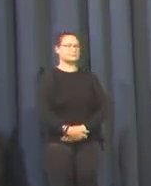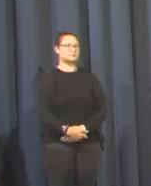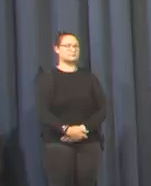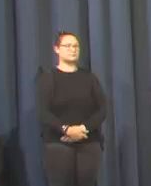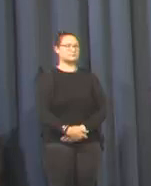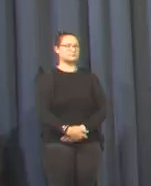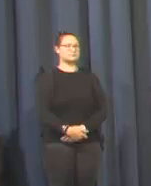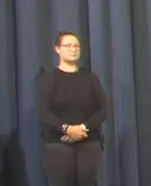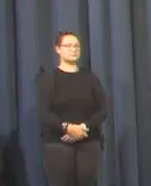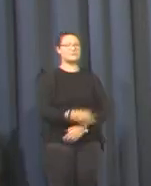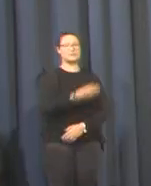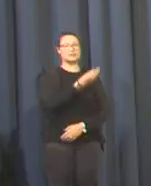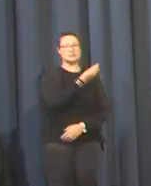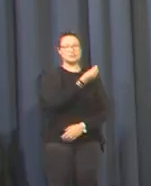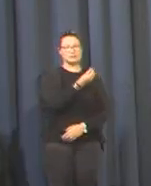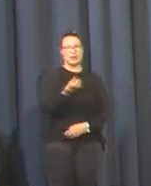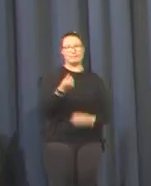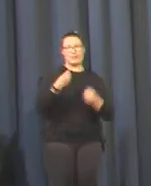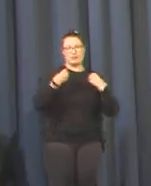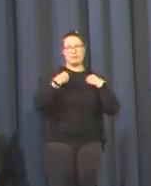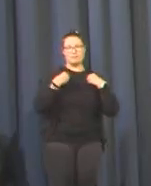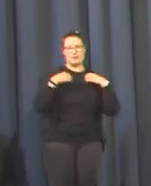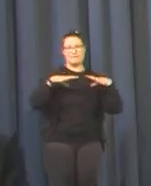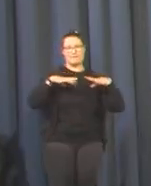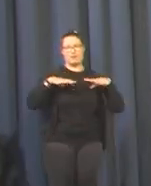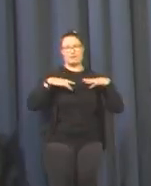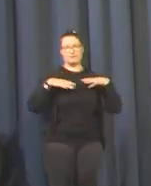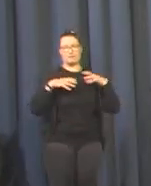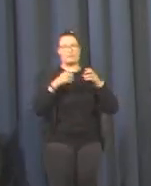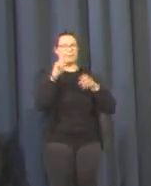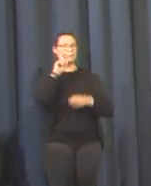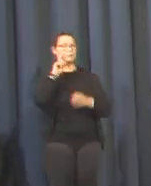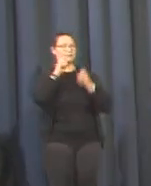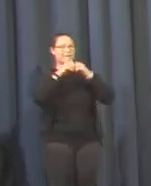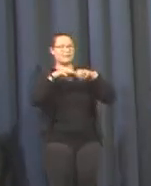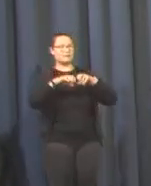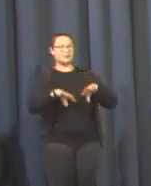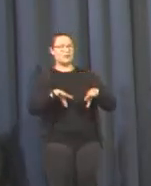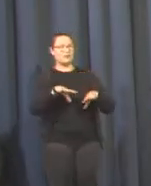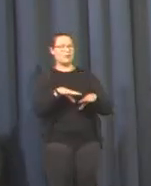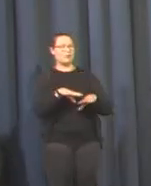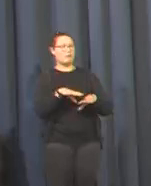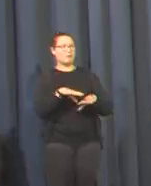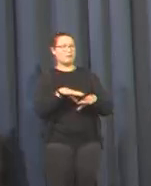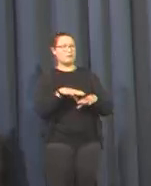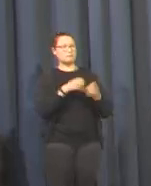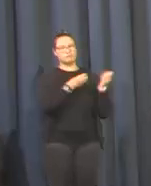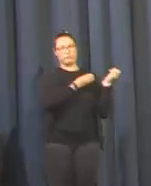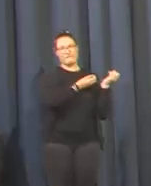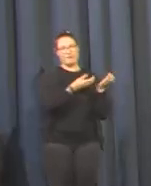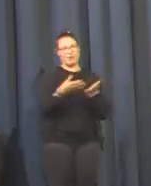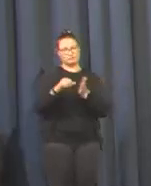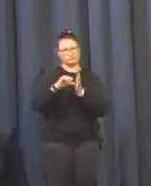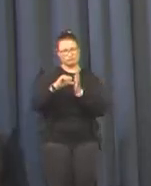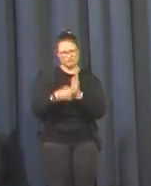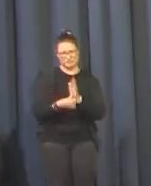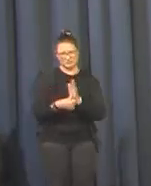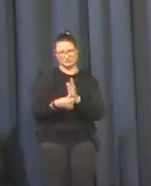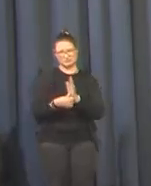There are commercially available filters that could provide a level of assurance that